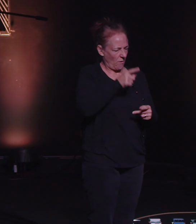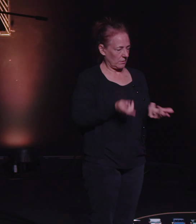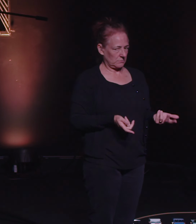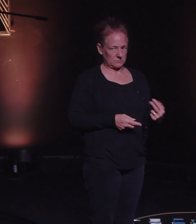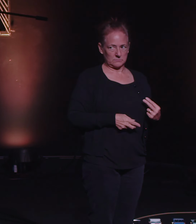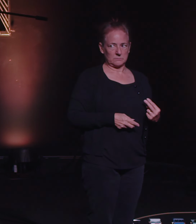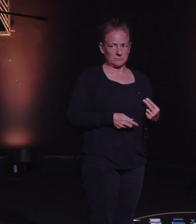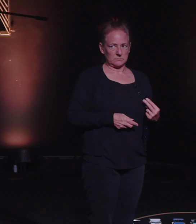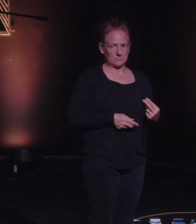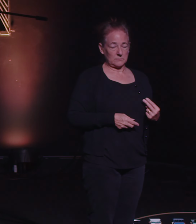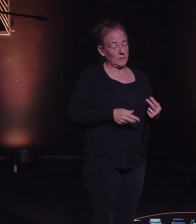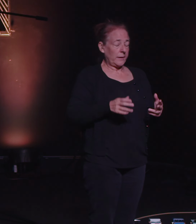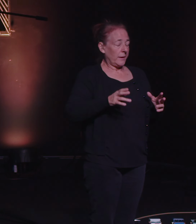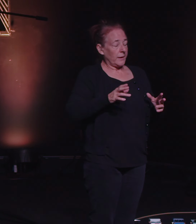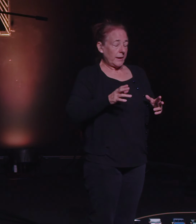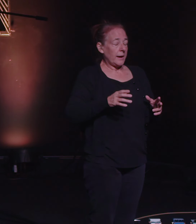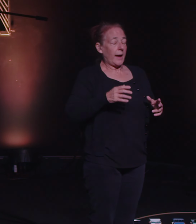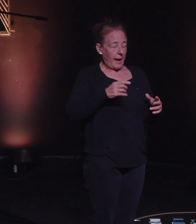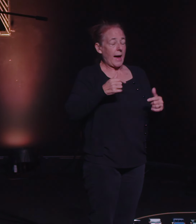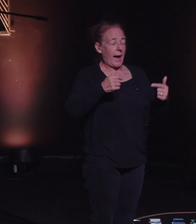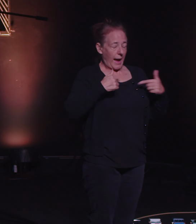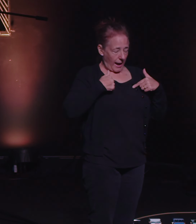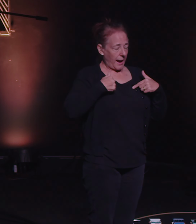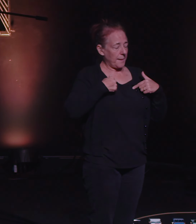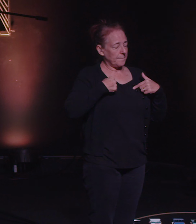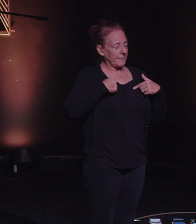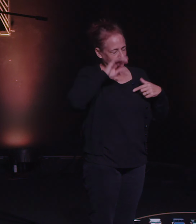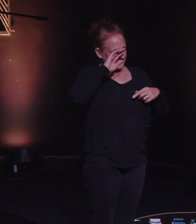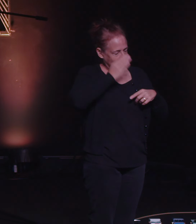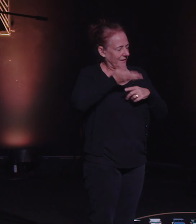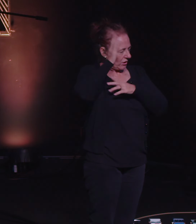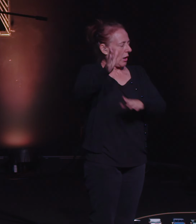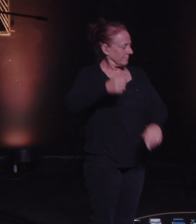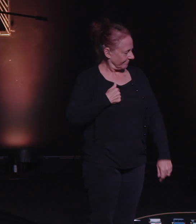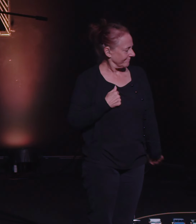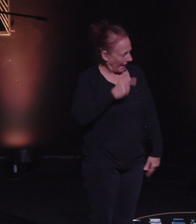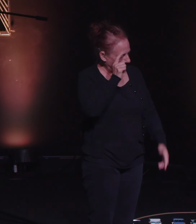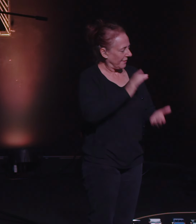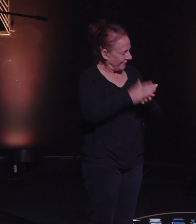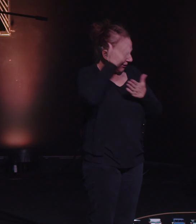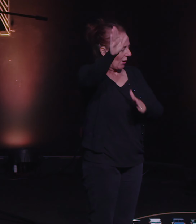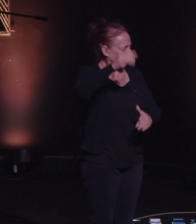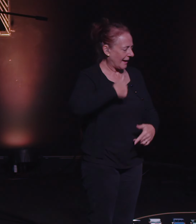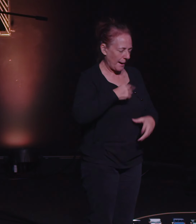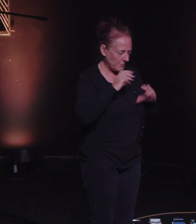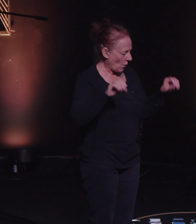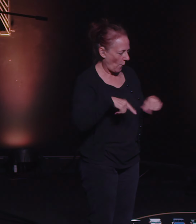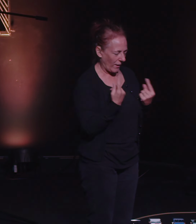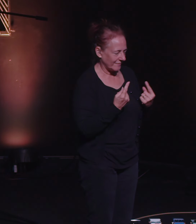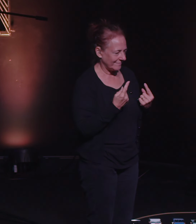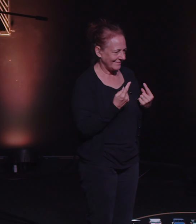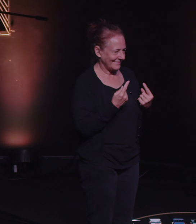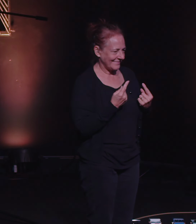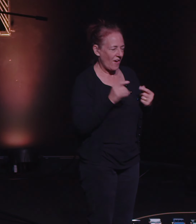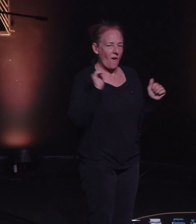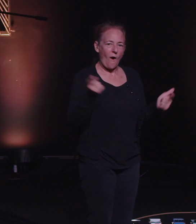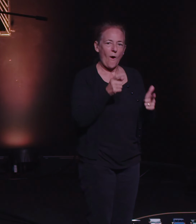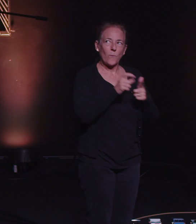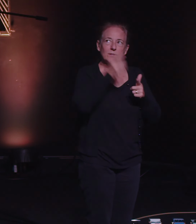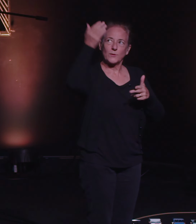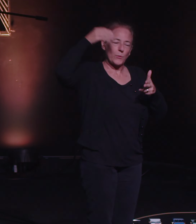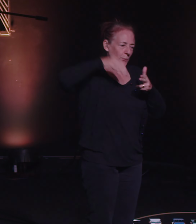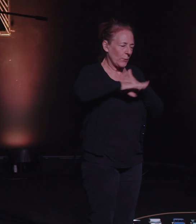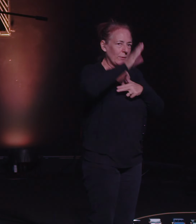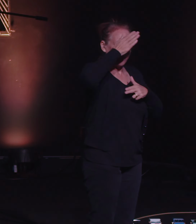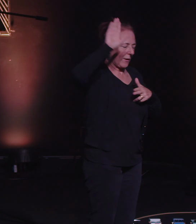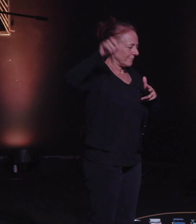Now, fortunately, I've grown enough in Jesus and believe enough in Him and not myself to say, I'm nobody. Who